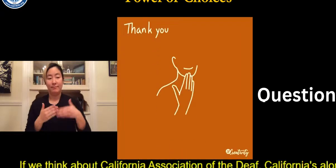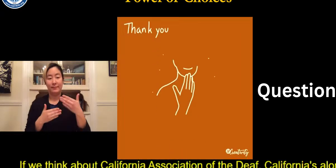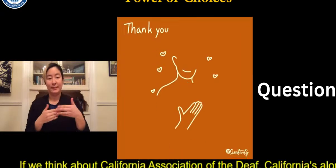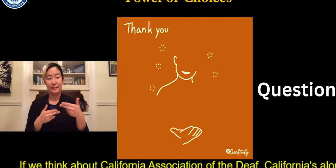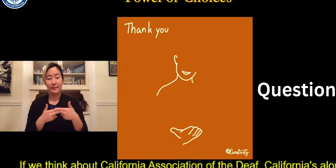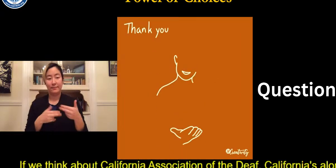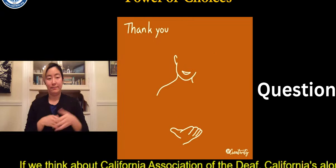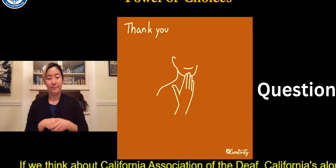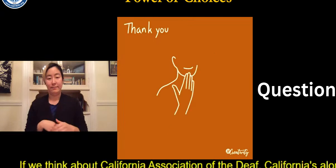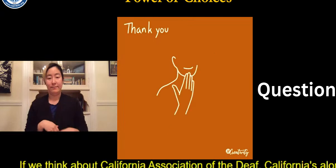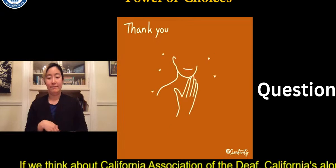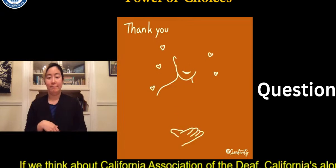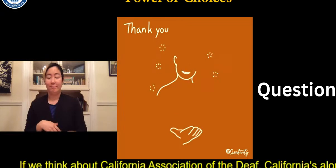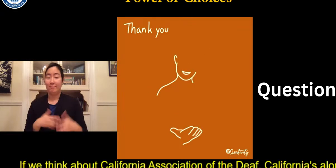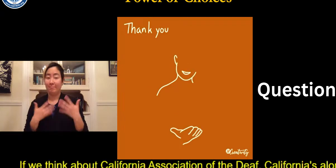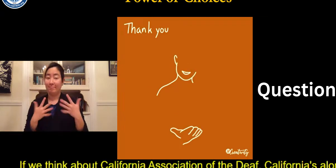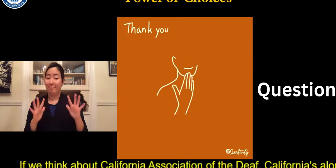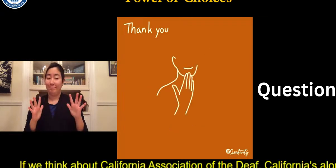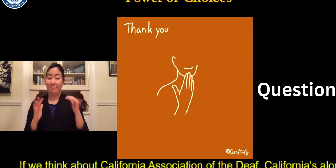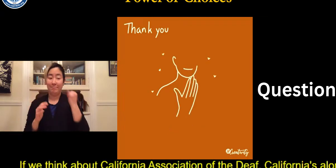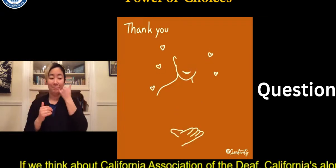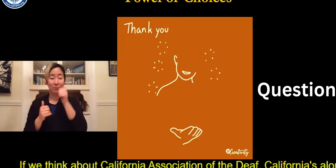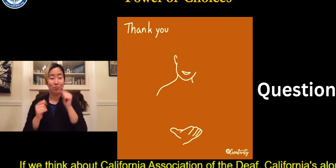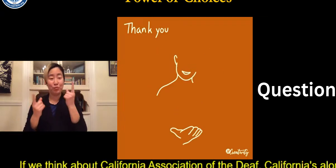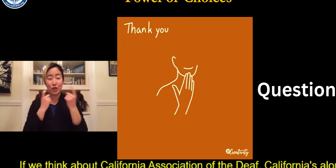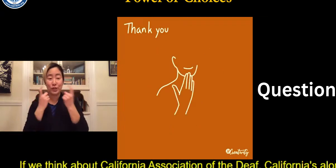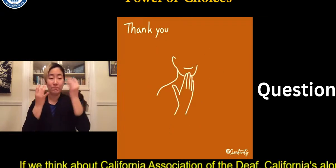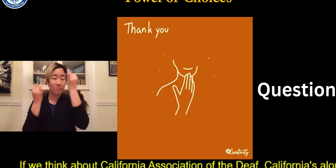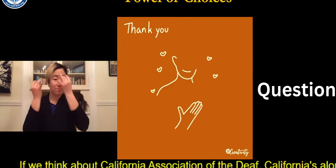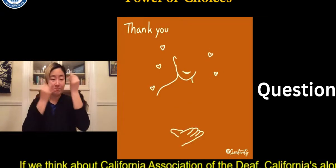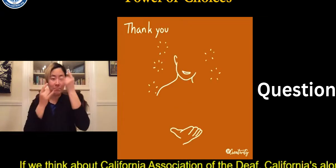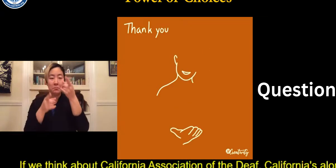and maintain a healthy self. Next slide.